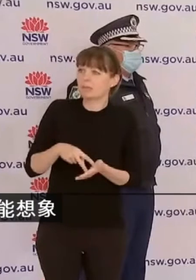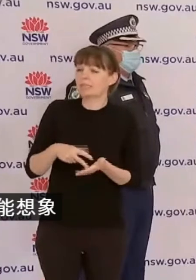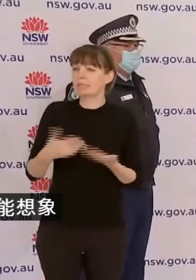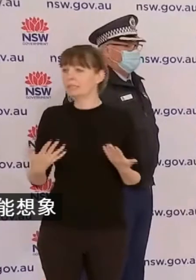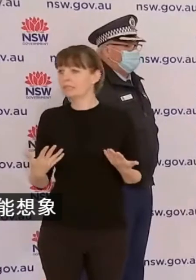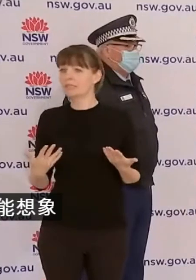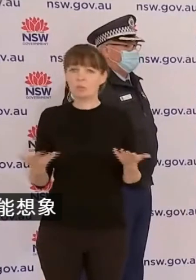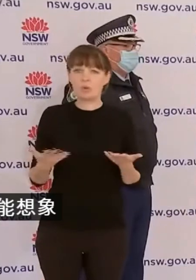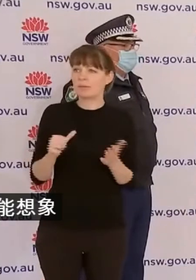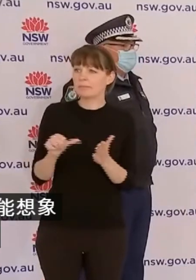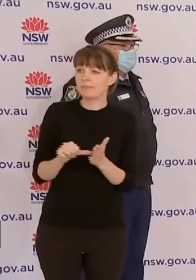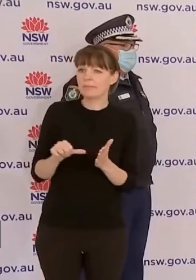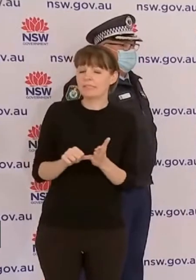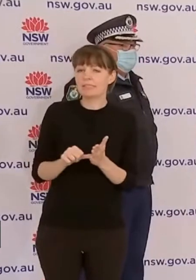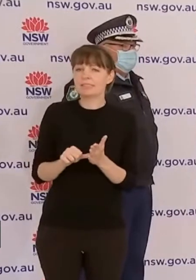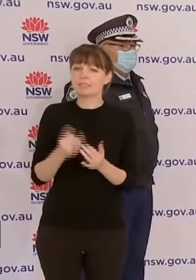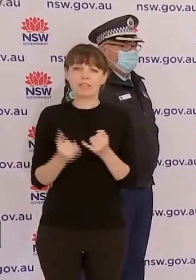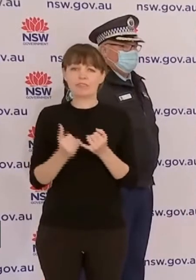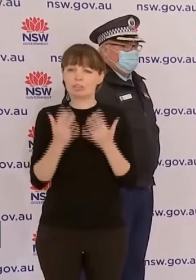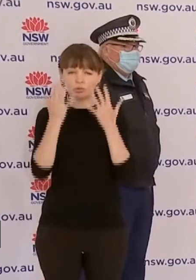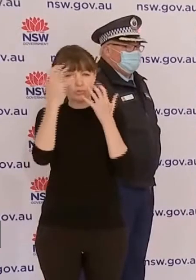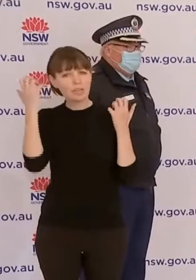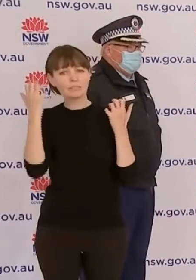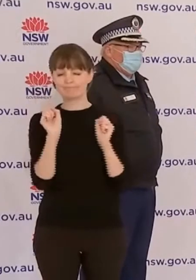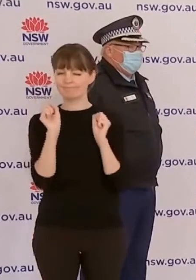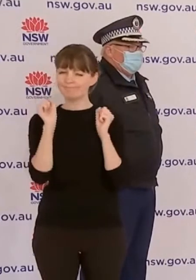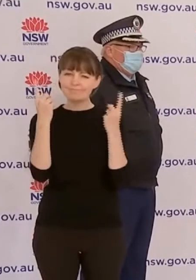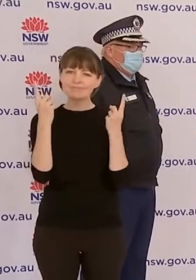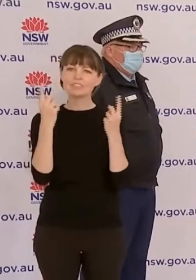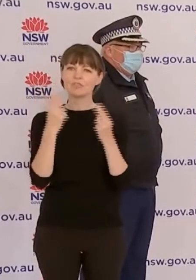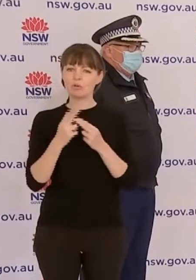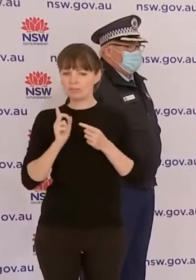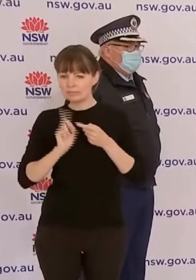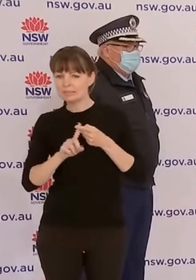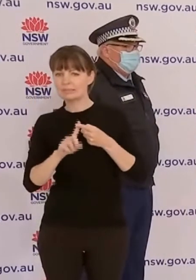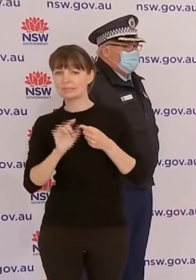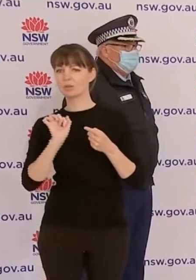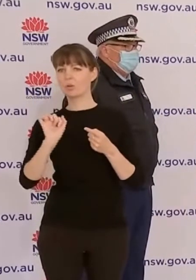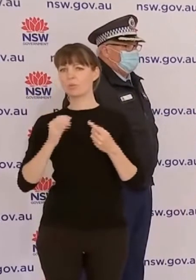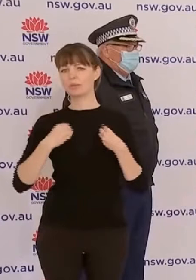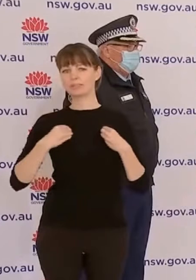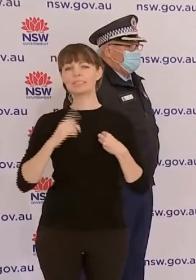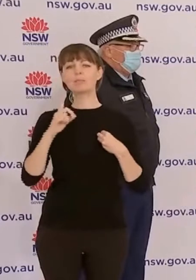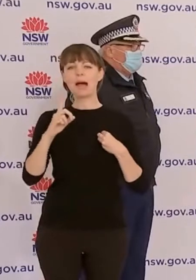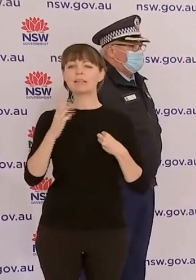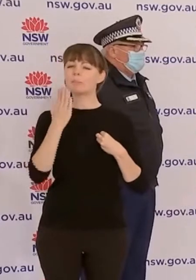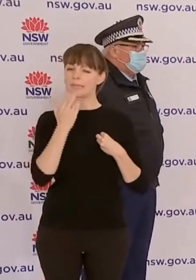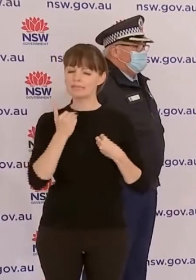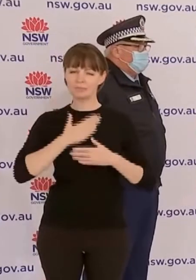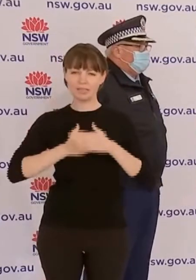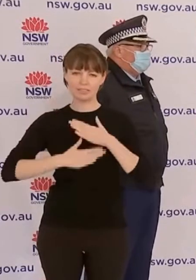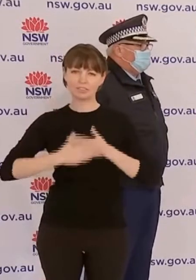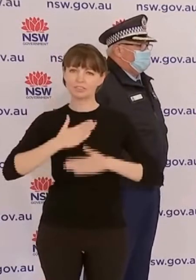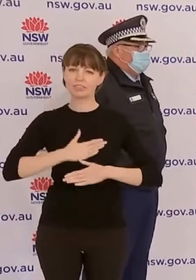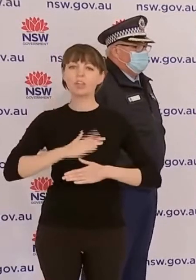it would be to await a payment which you're relying on to keep your business going. But please know that relief is there,